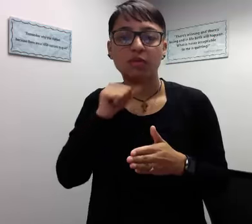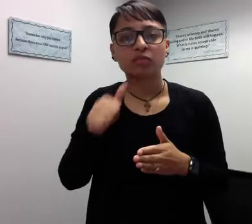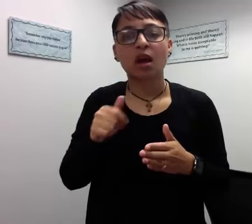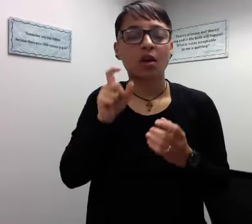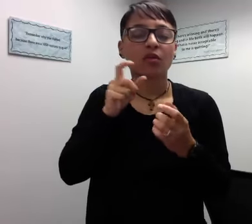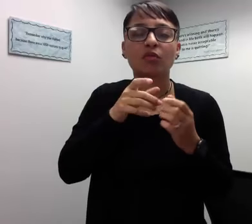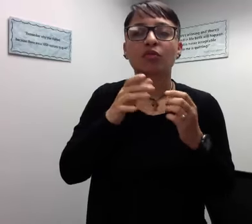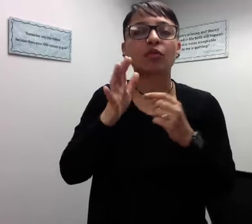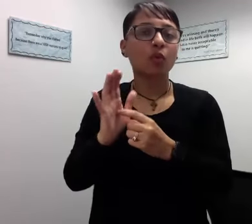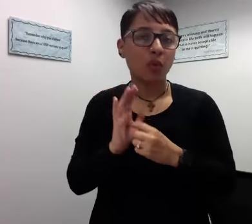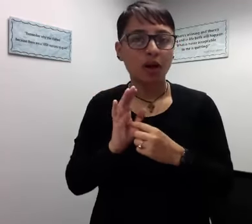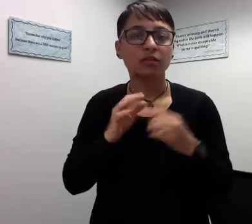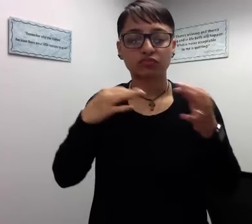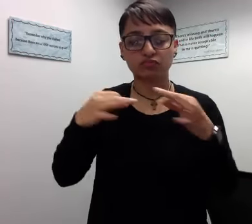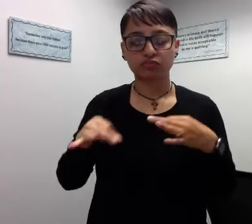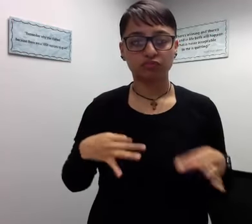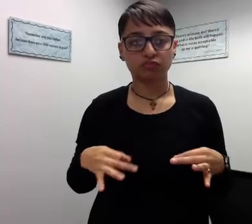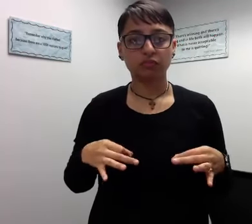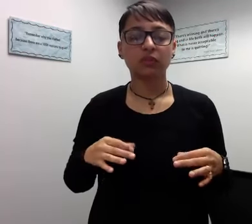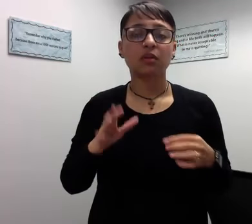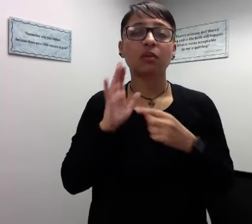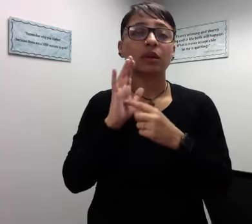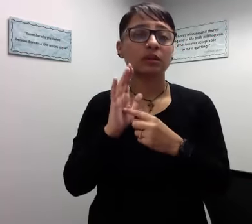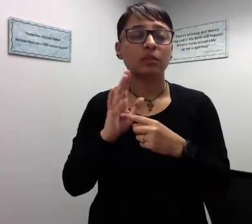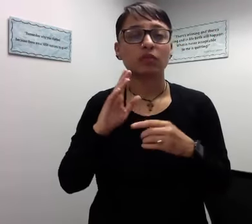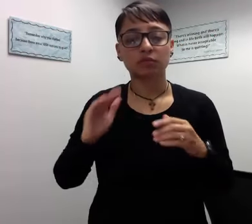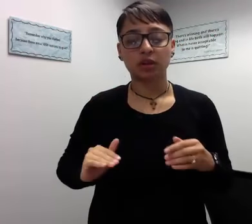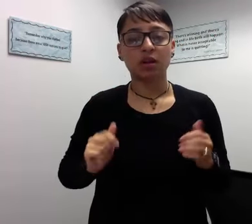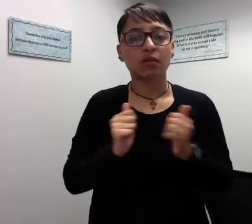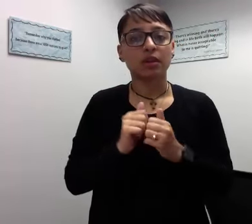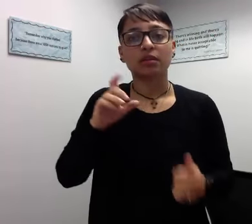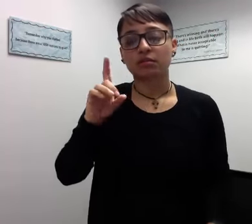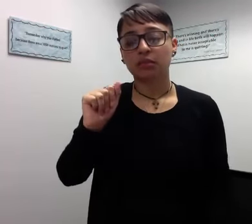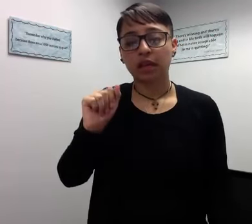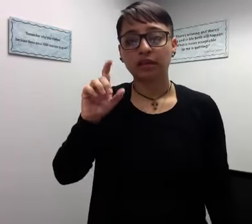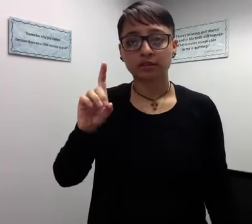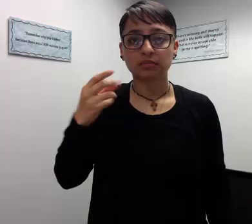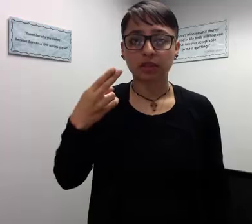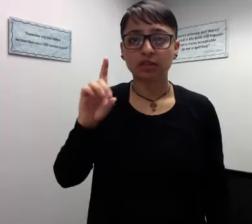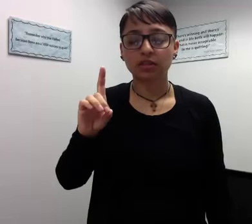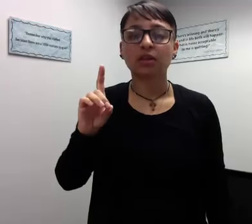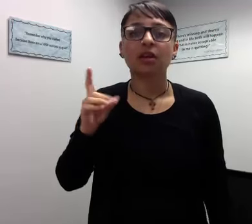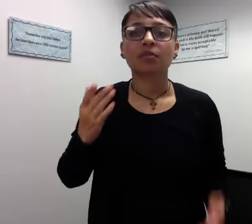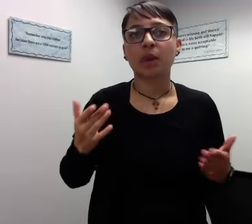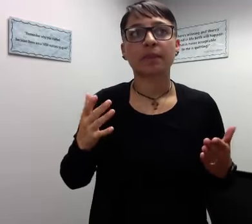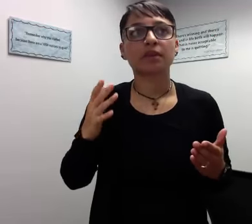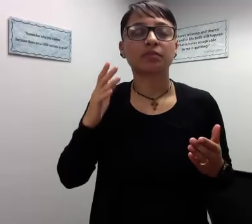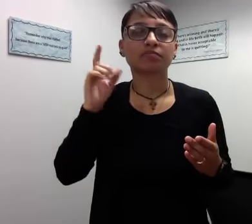example, a child with ADHD may need extra time to work on a test or to get his homework